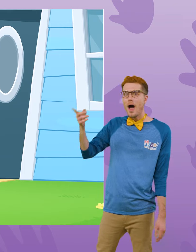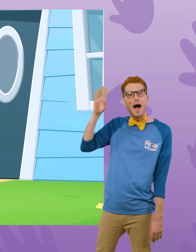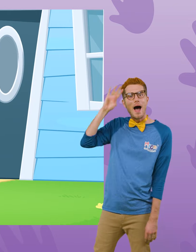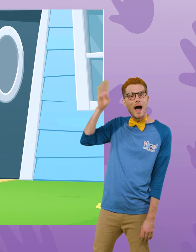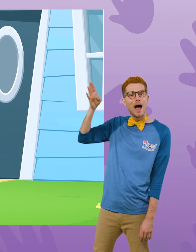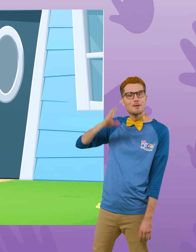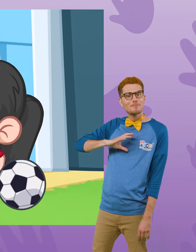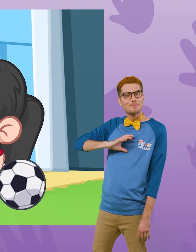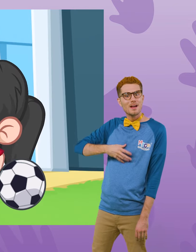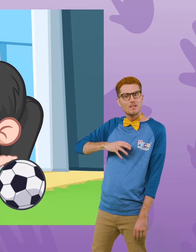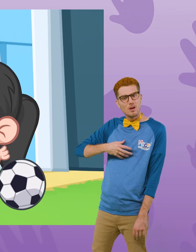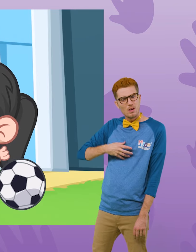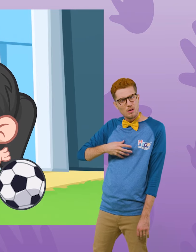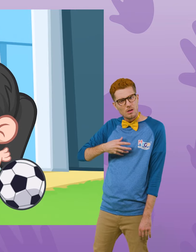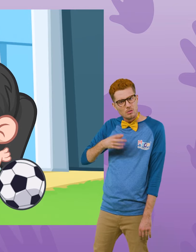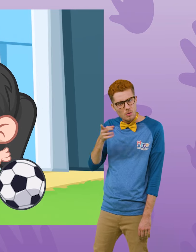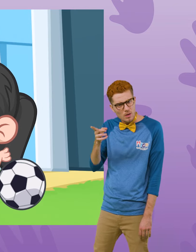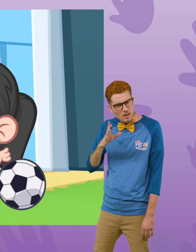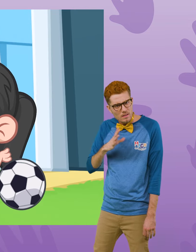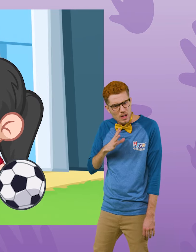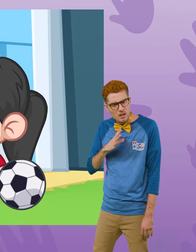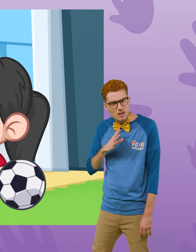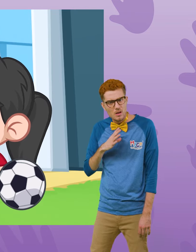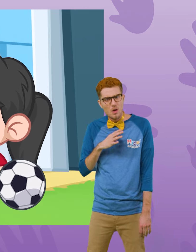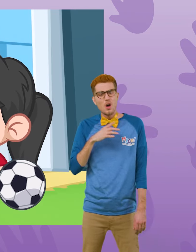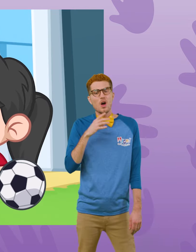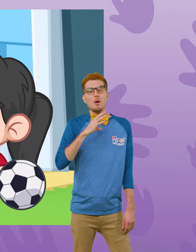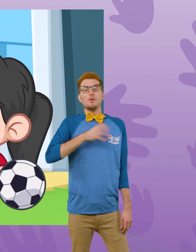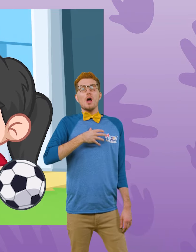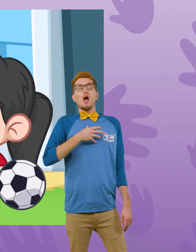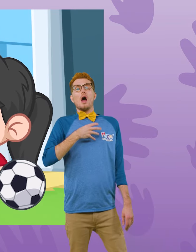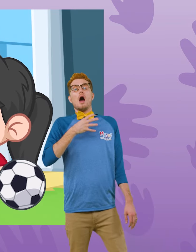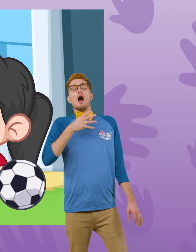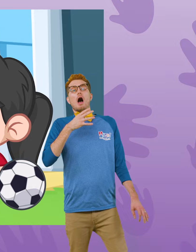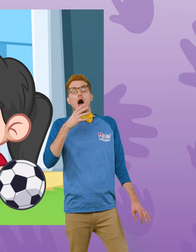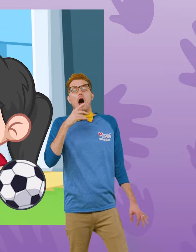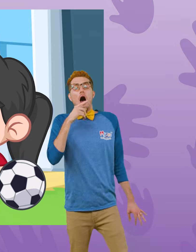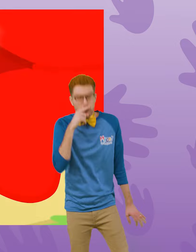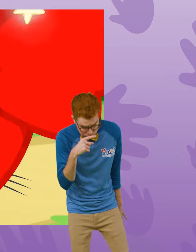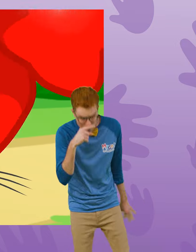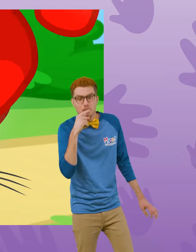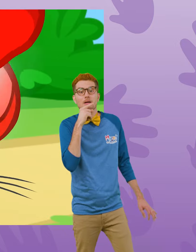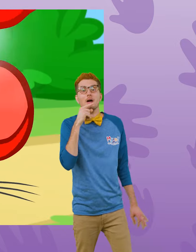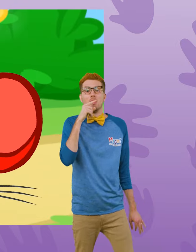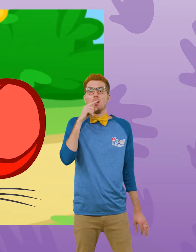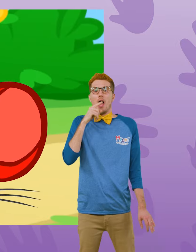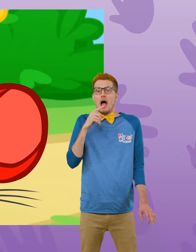Hi, Morphle. Are you okay? Morphle, look for Achoo!